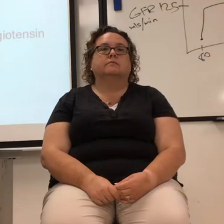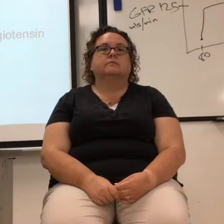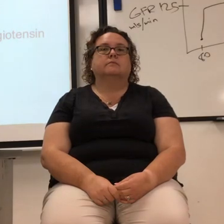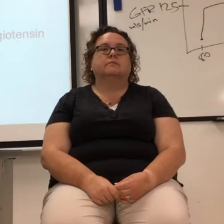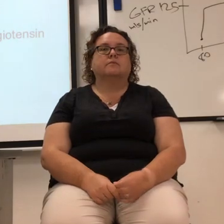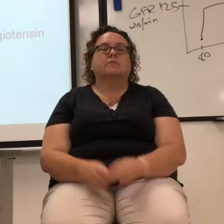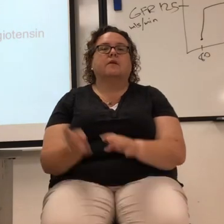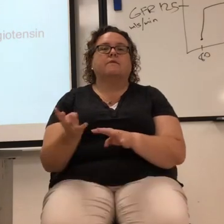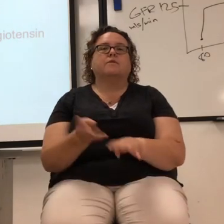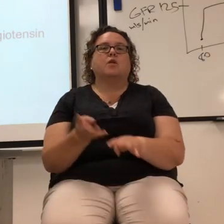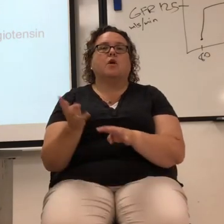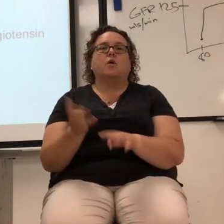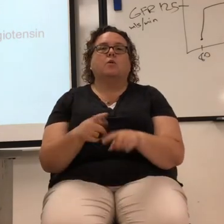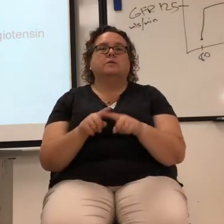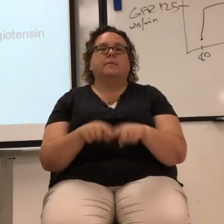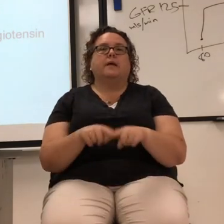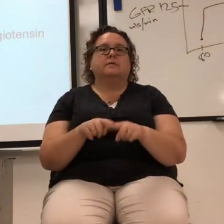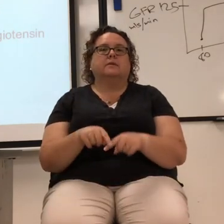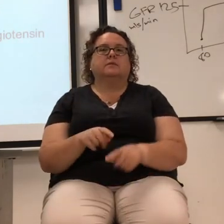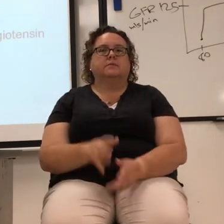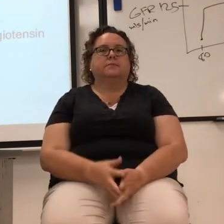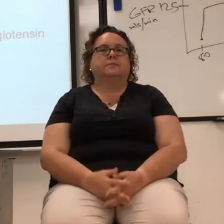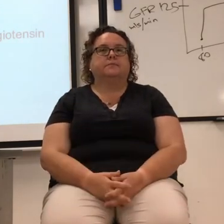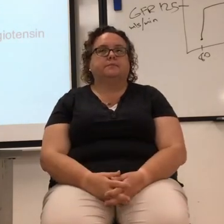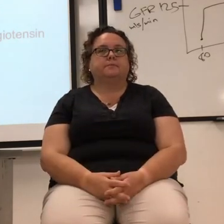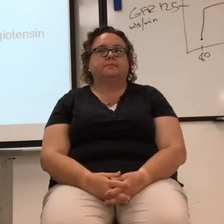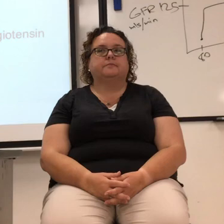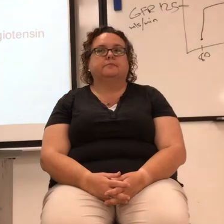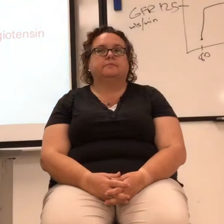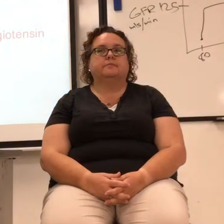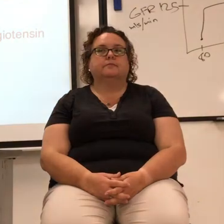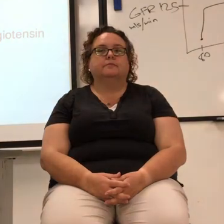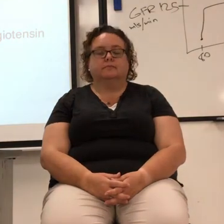flow-dependent tubuloglomerular feedback.